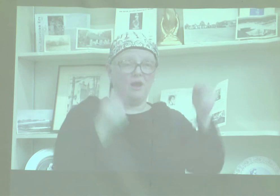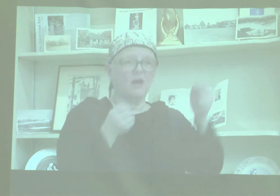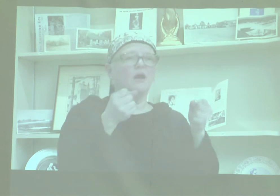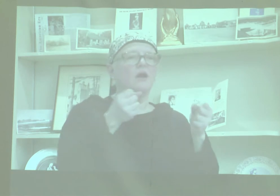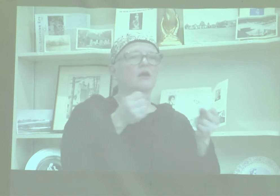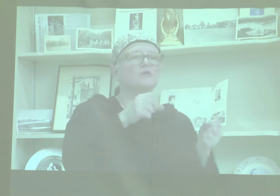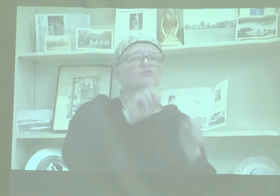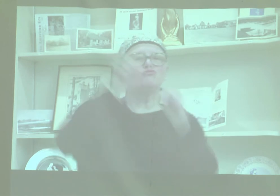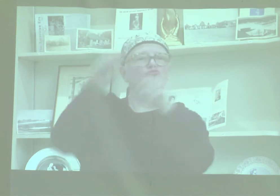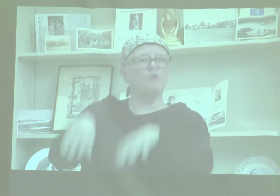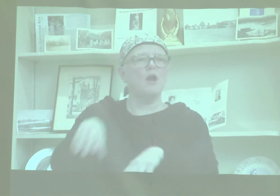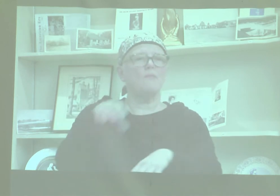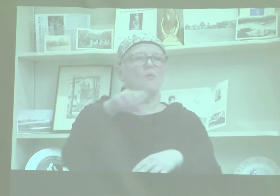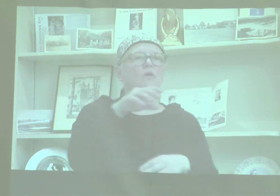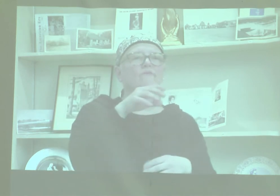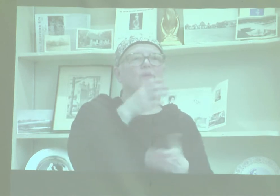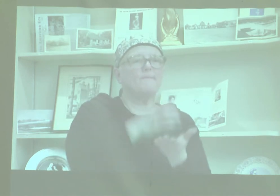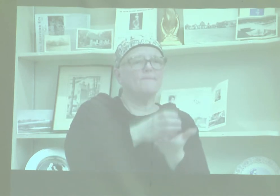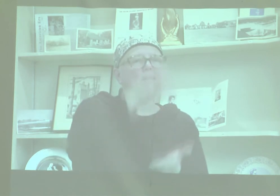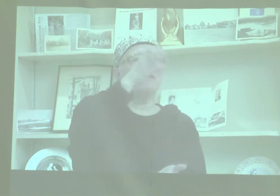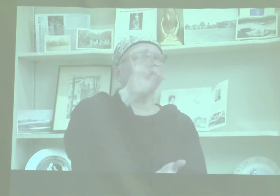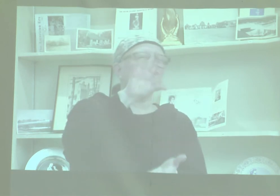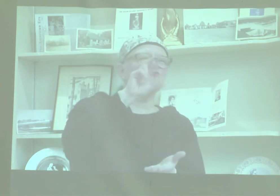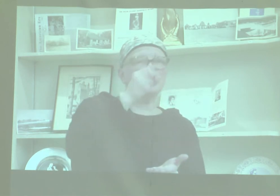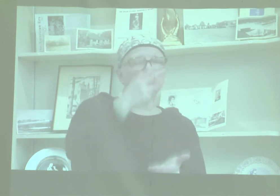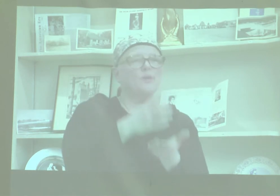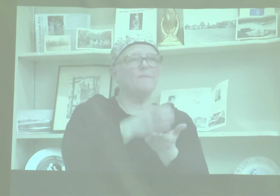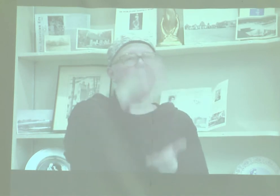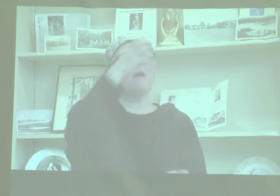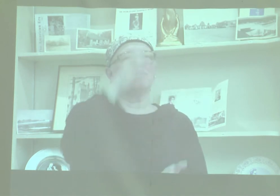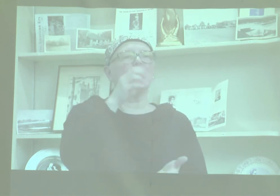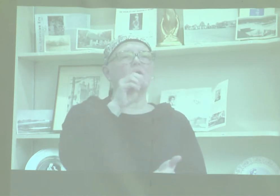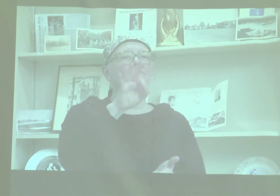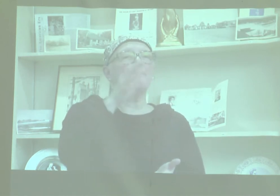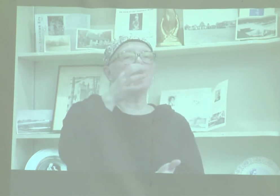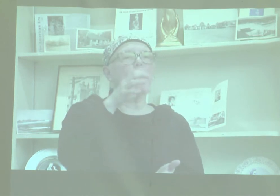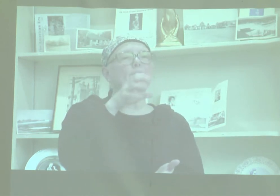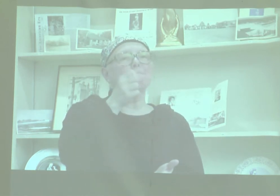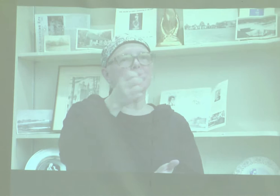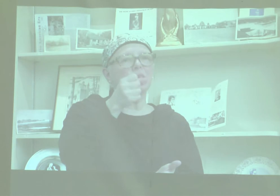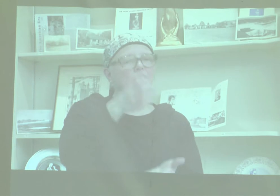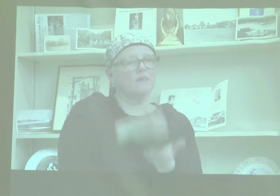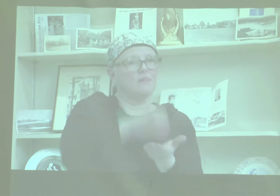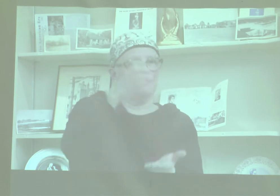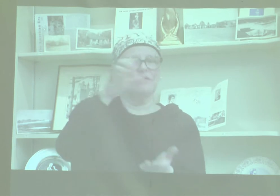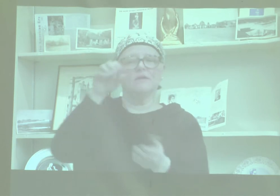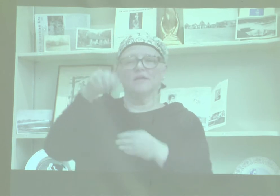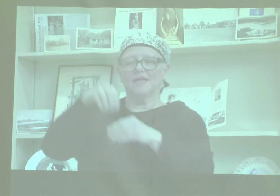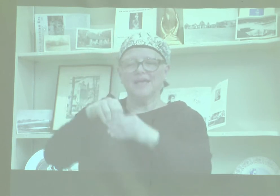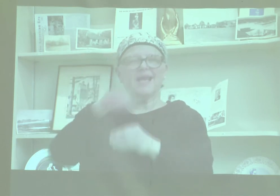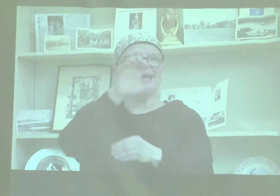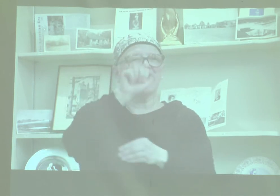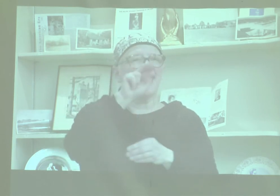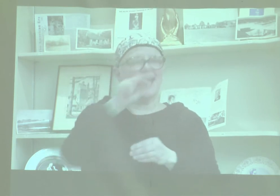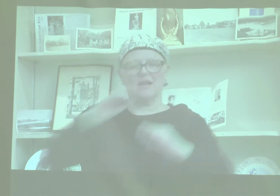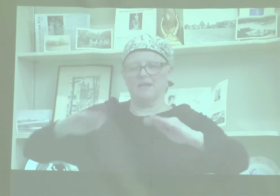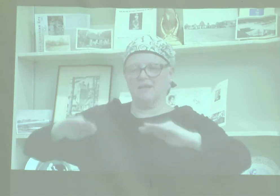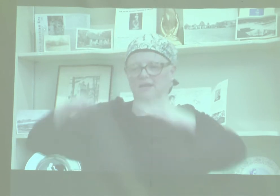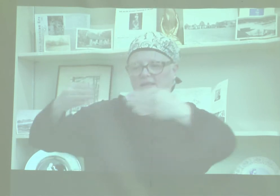Maybe some of you remember a long time ago when you used to have boxes that looked like this outside your front or back door for the milkman to put your